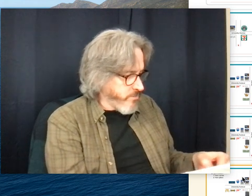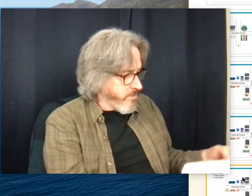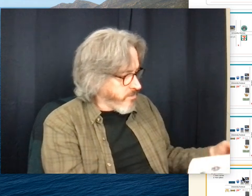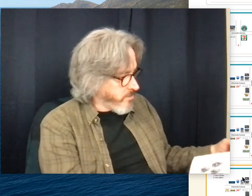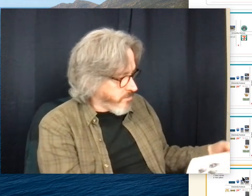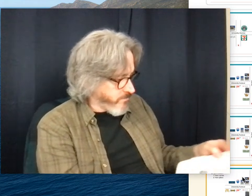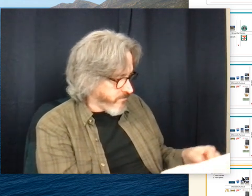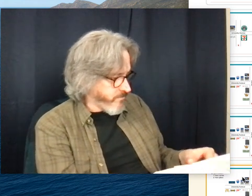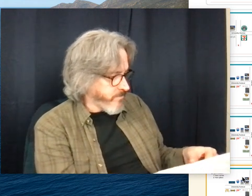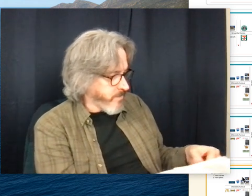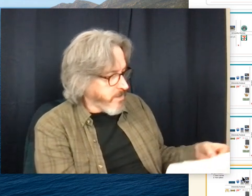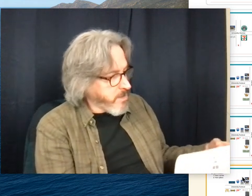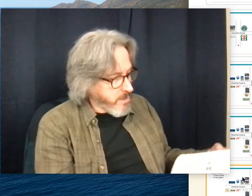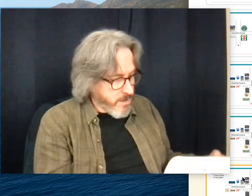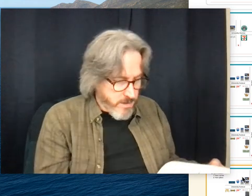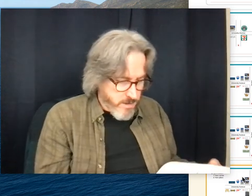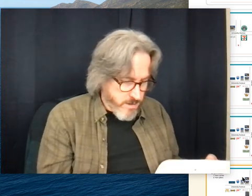two.